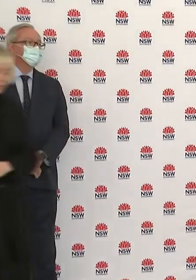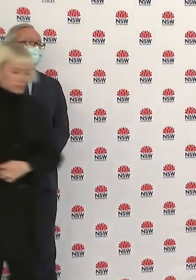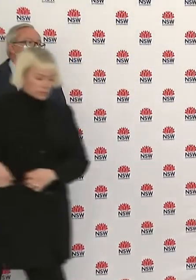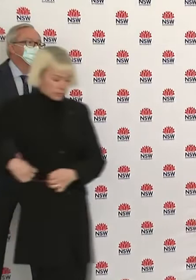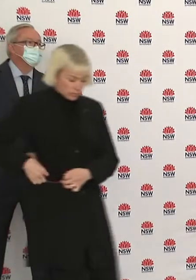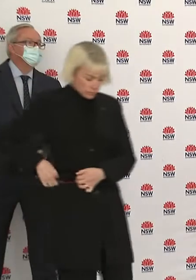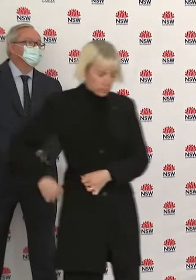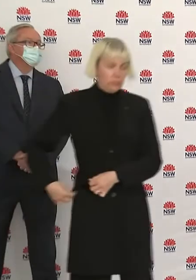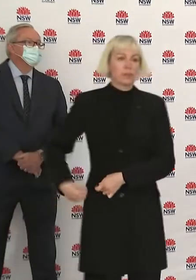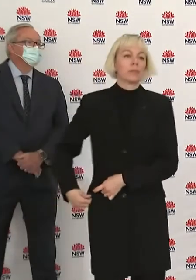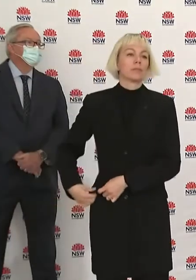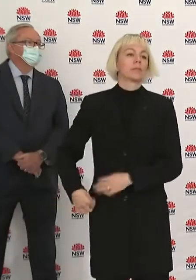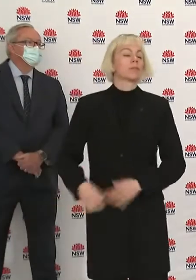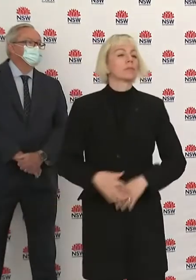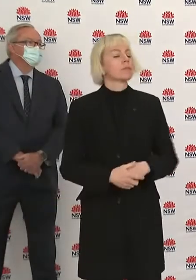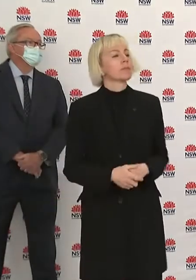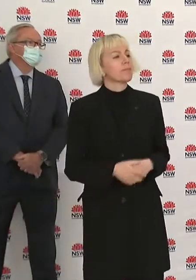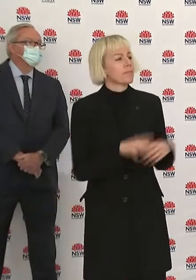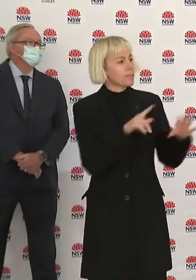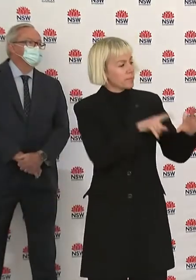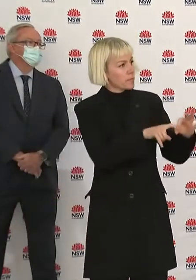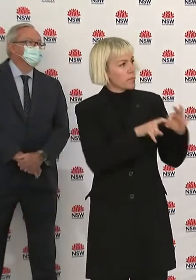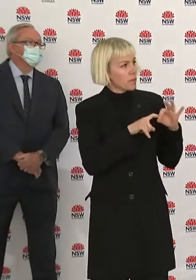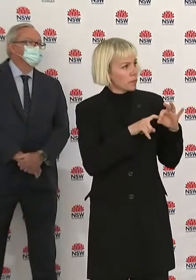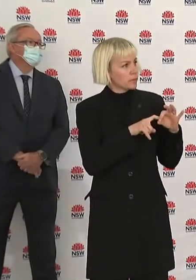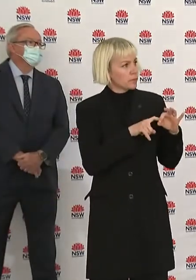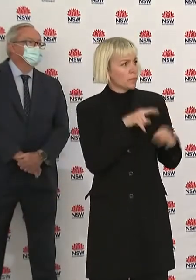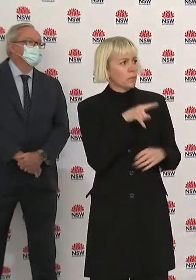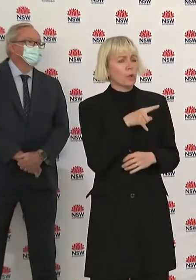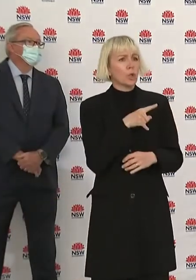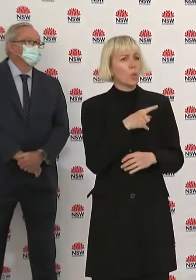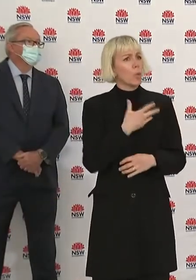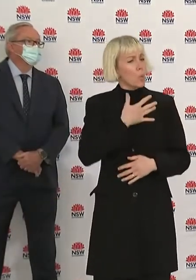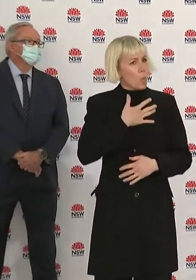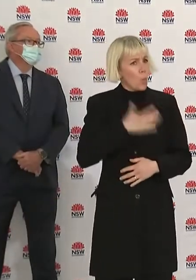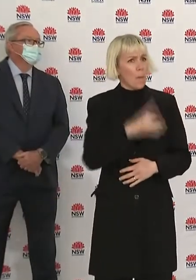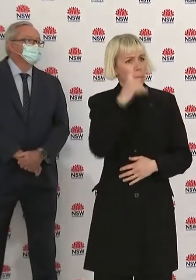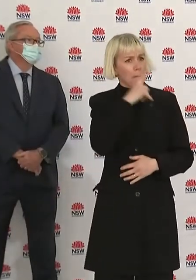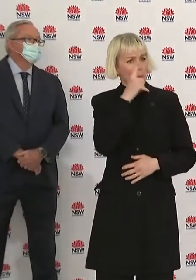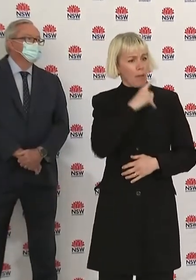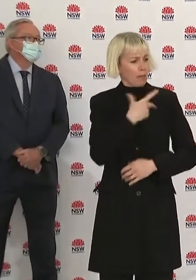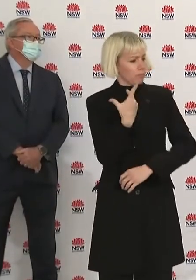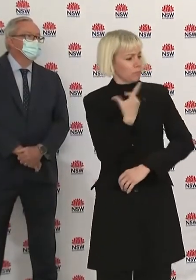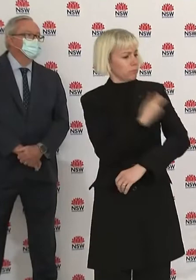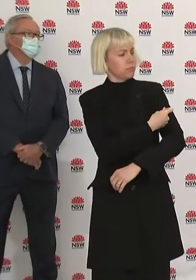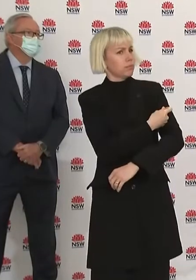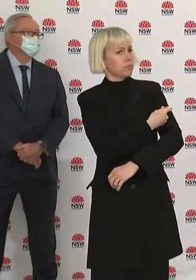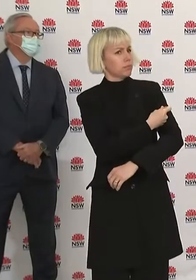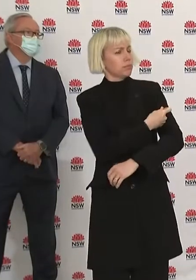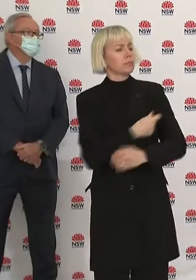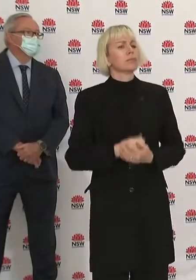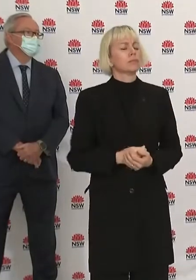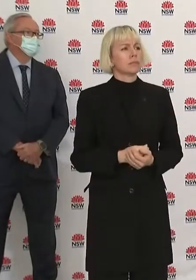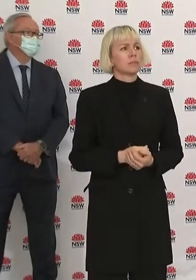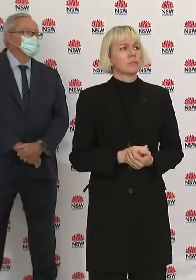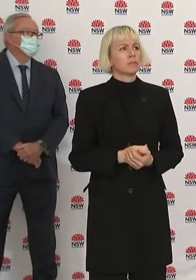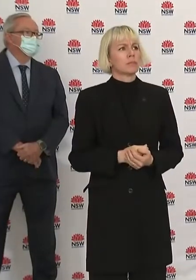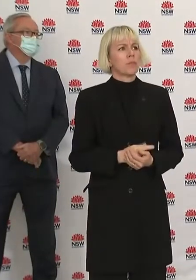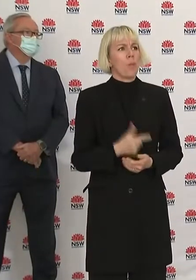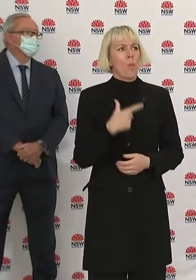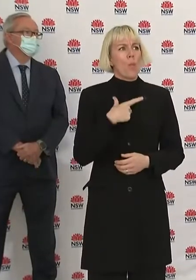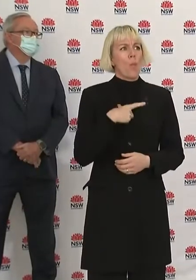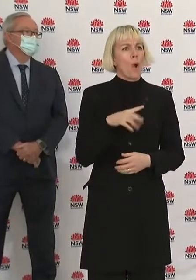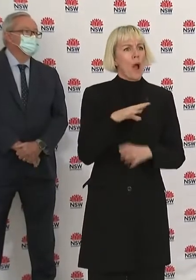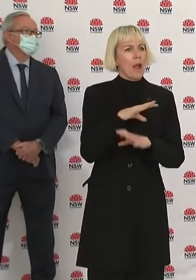AstraZeneca, why is it not available at the state hubs? I know the Premier said yesterday that it was about consent forms. Why can't they have that